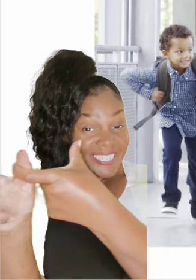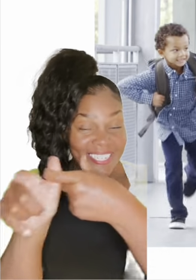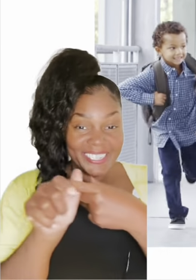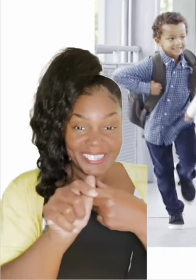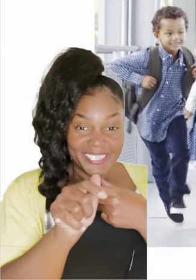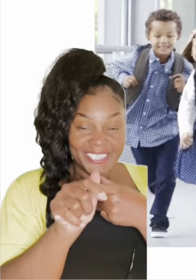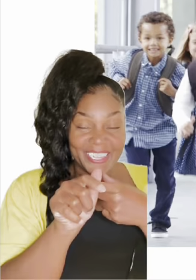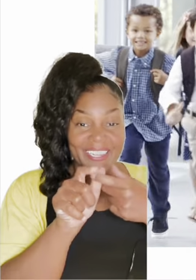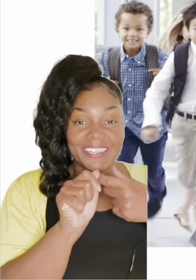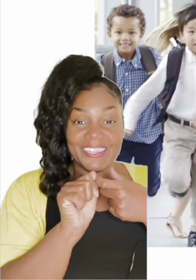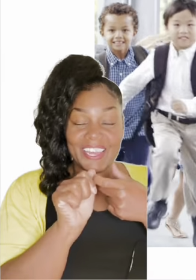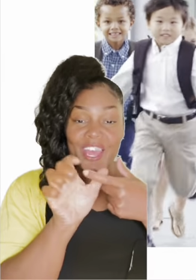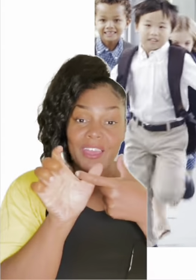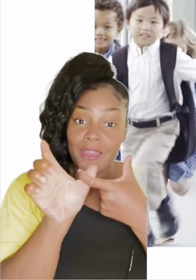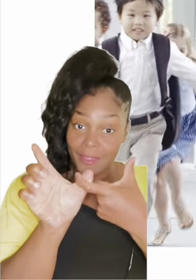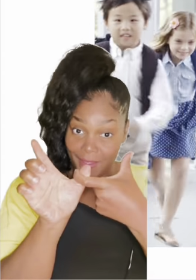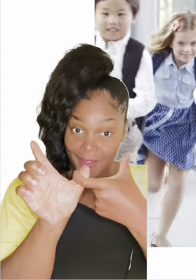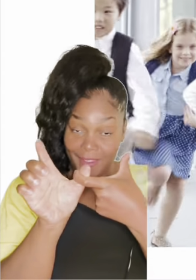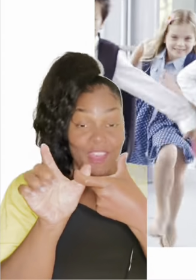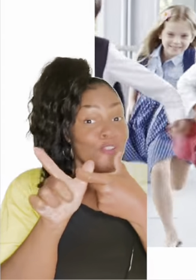Run.